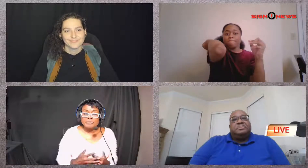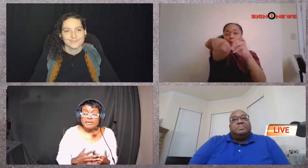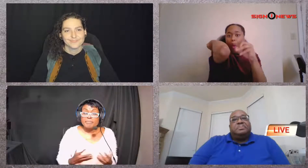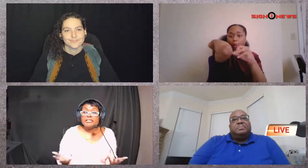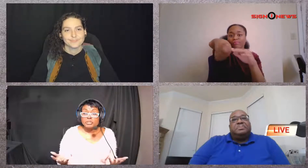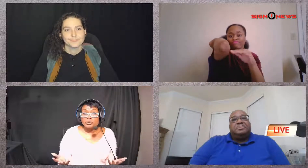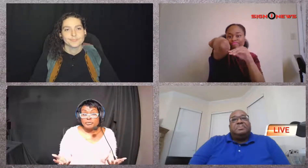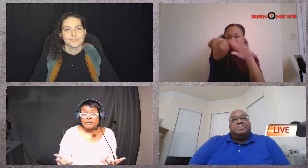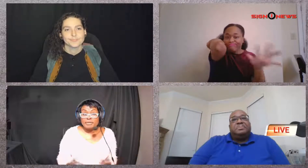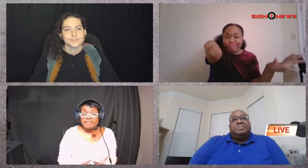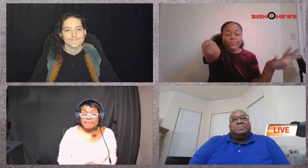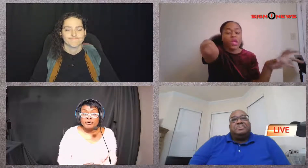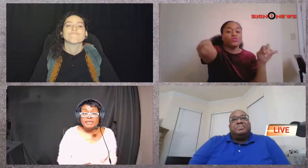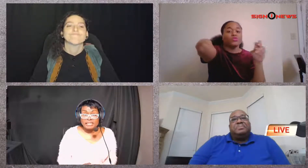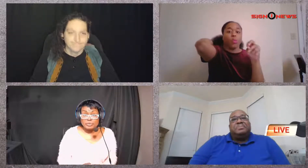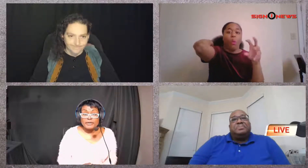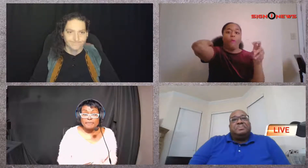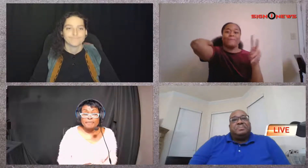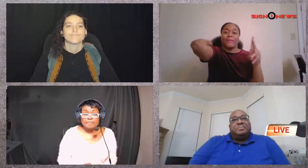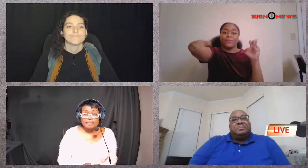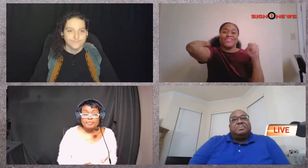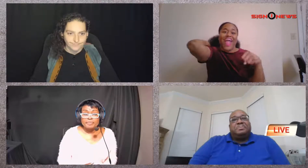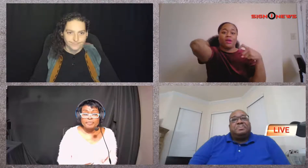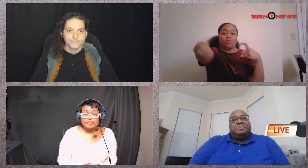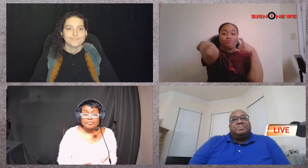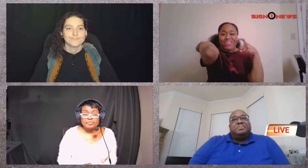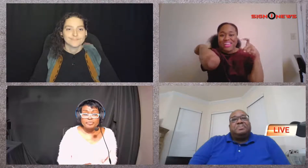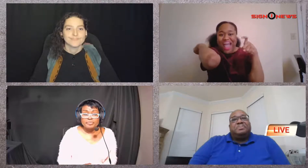And I tried to expand my social media platform as well,